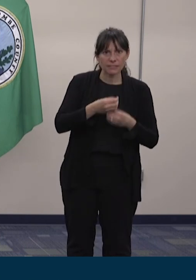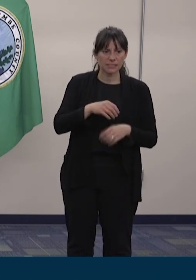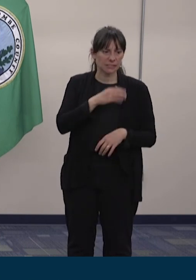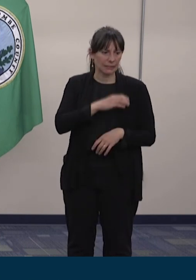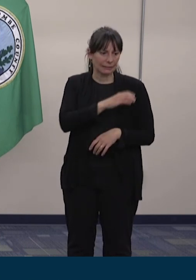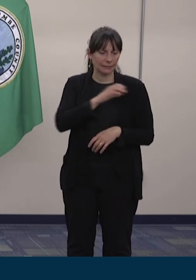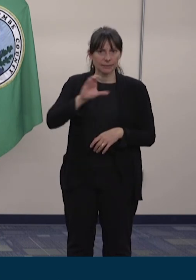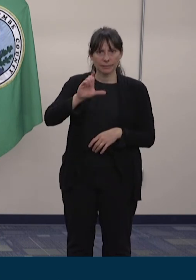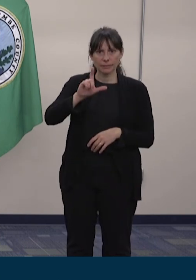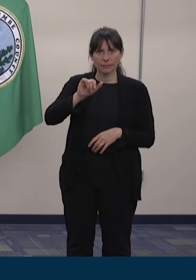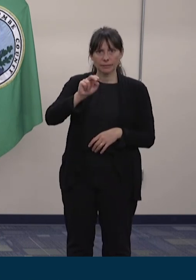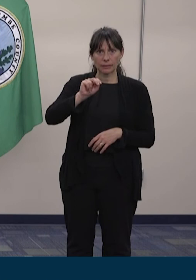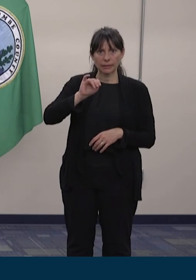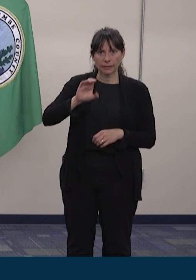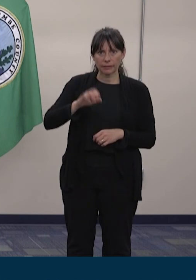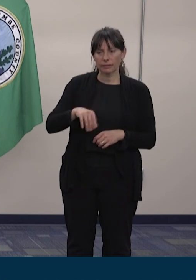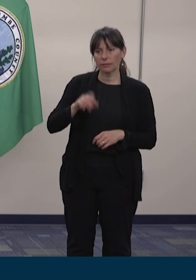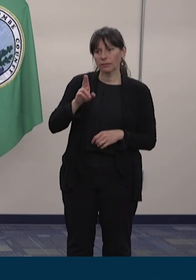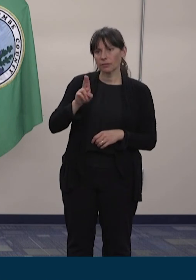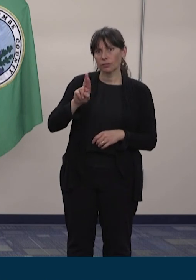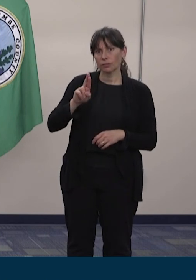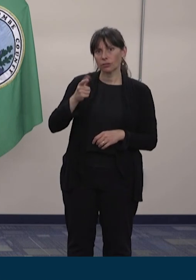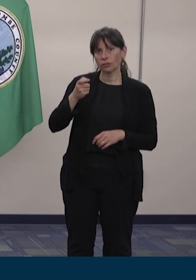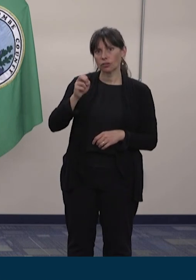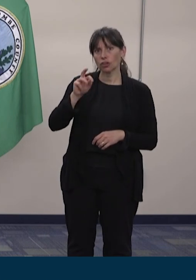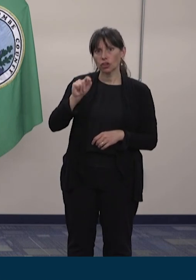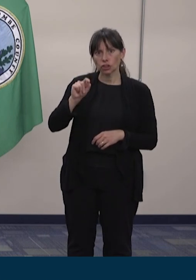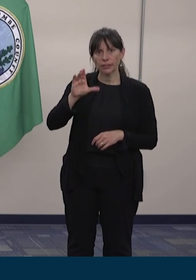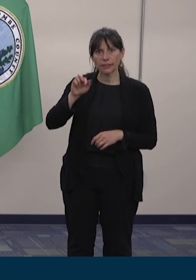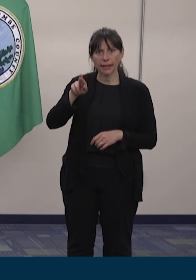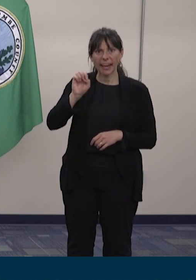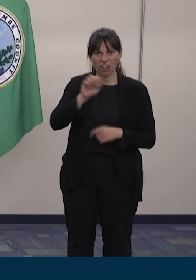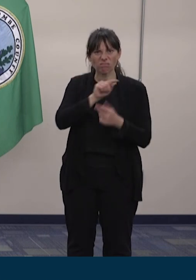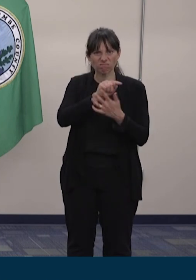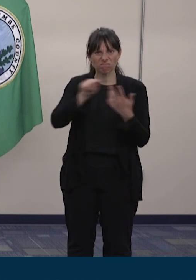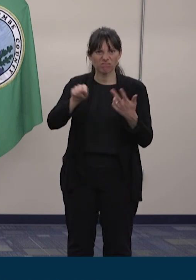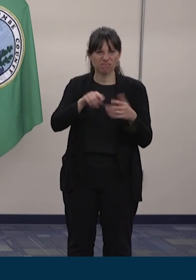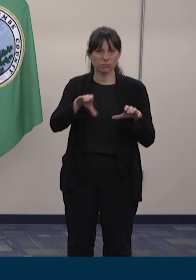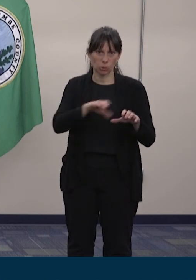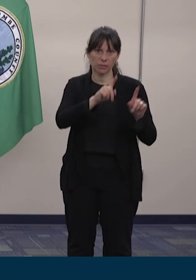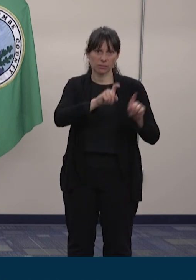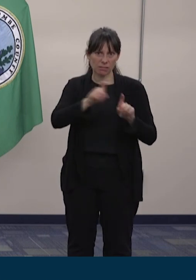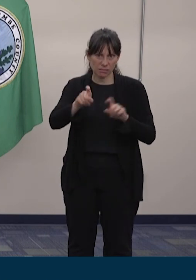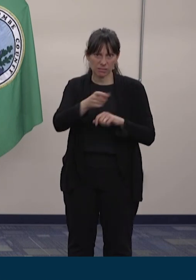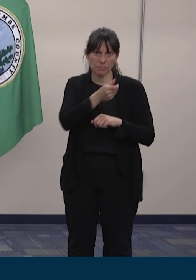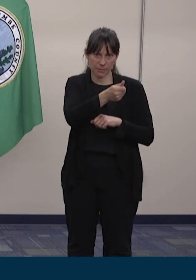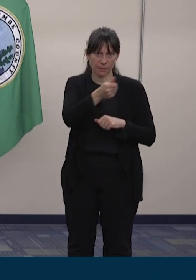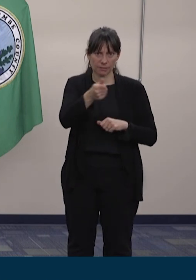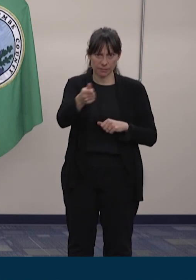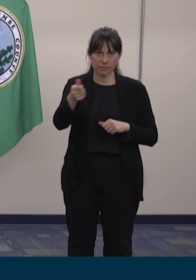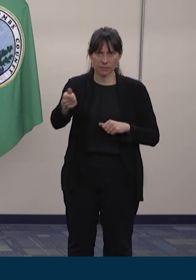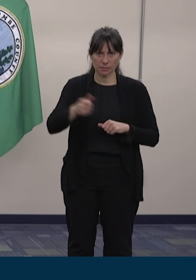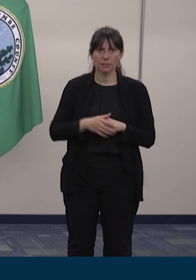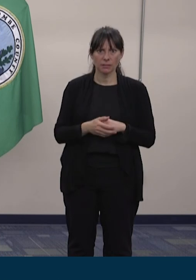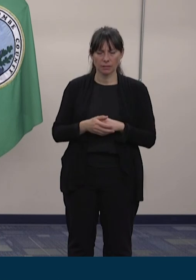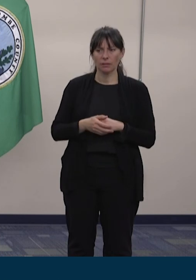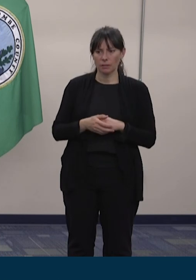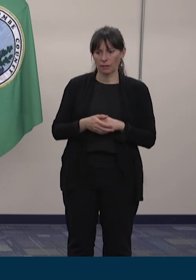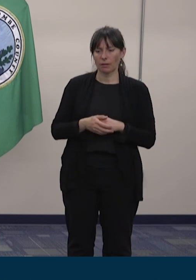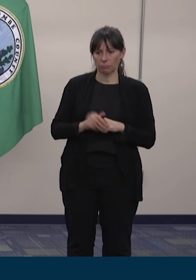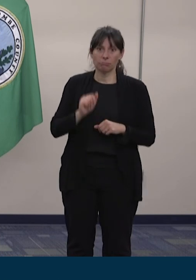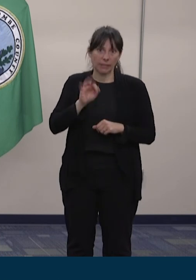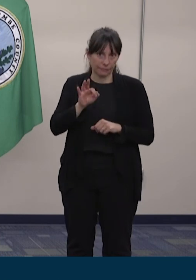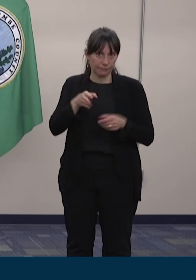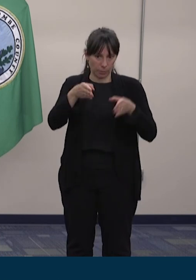profesionales who have médicos been en nuestra and comunidad continue to que conduct están haciendo estas pruebas y que COVID-19 siguen testing haciendo estas pruebas del COVID-19 on individuals with a